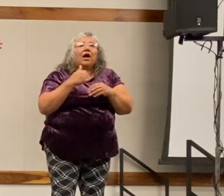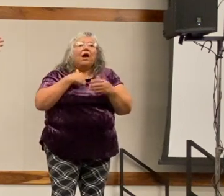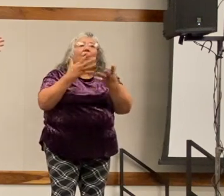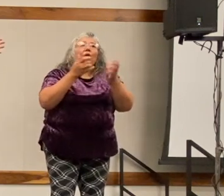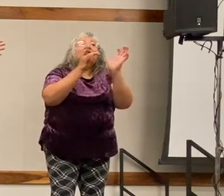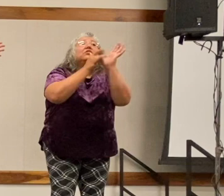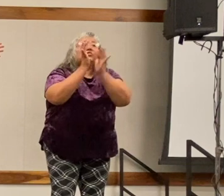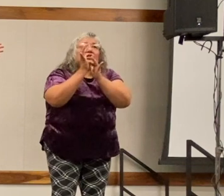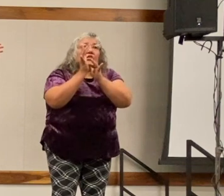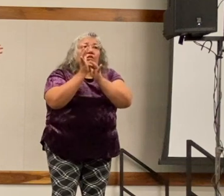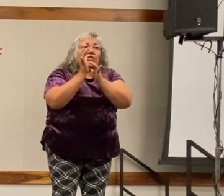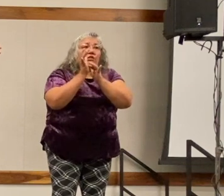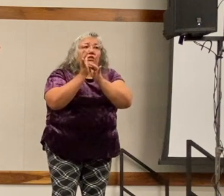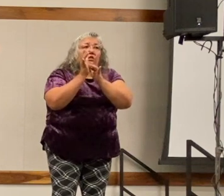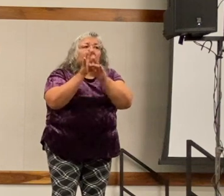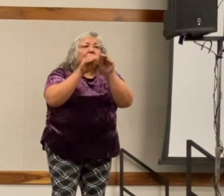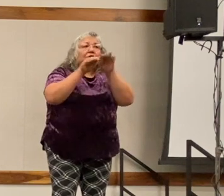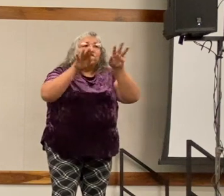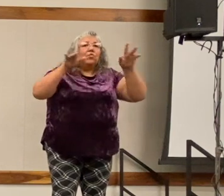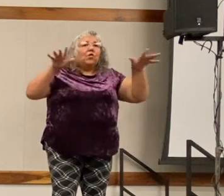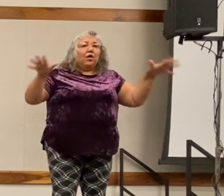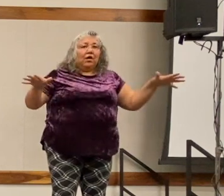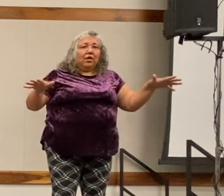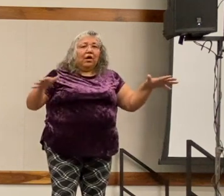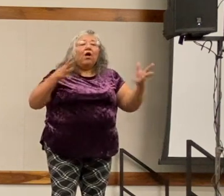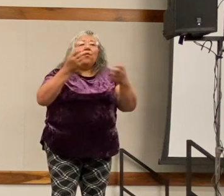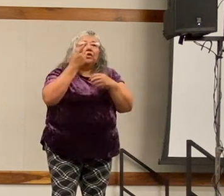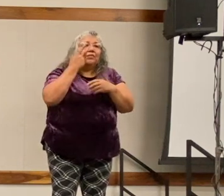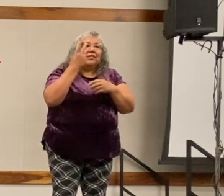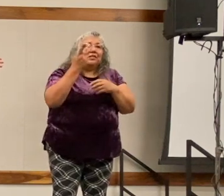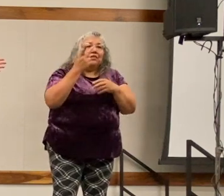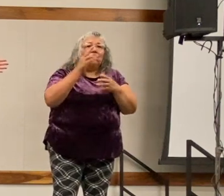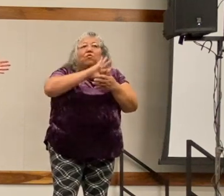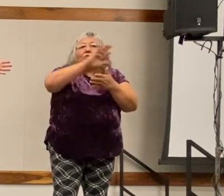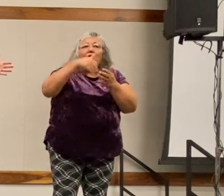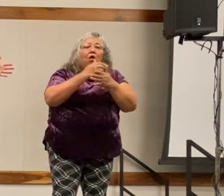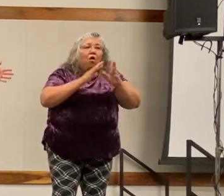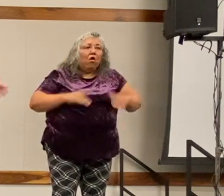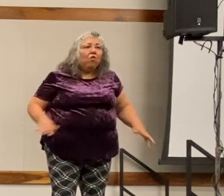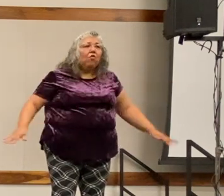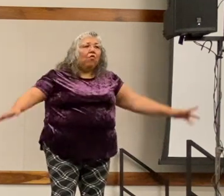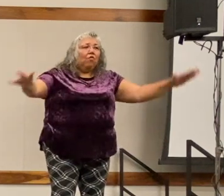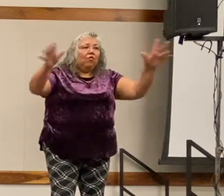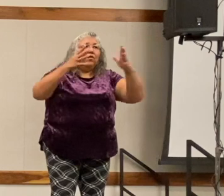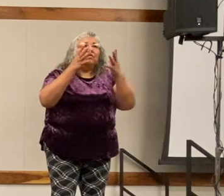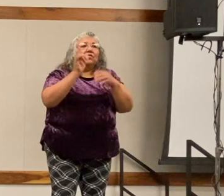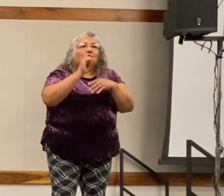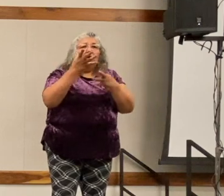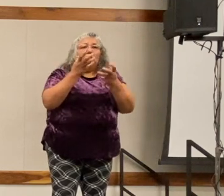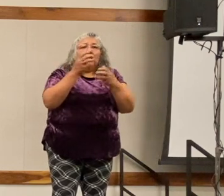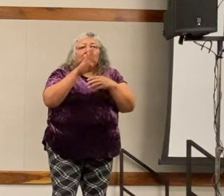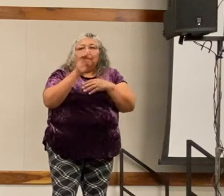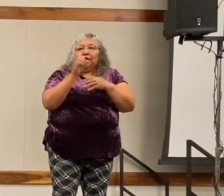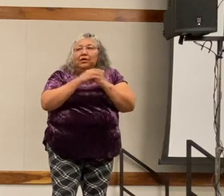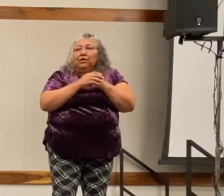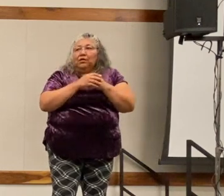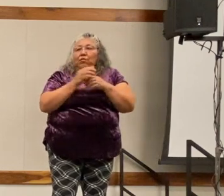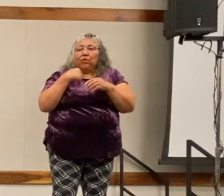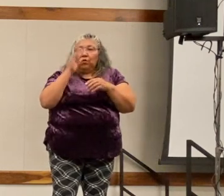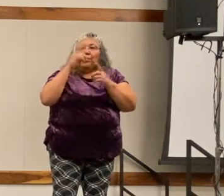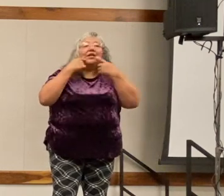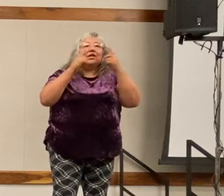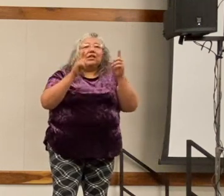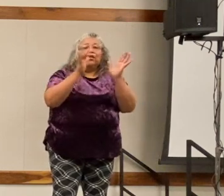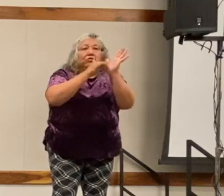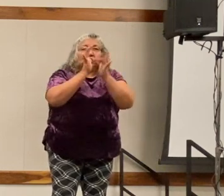want Jesus, man, to be spread. I want it to be seen from all over the place. That's what I want it to be, right? And so we're going to be